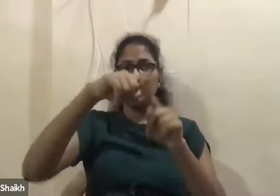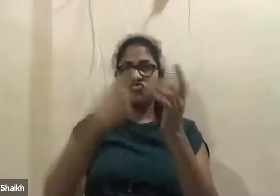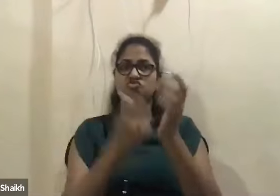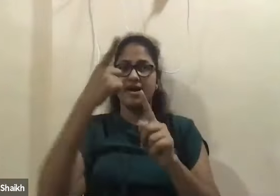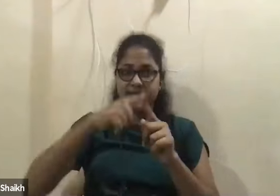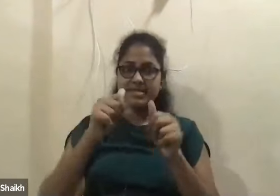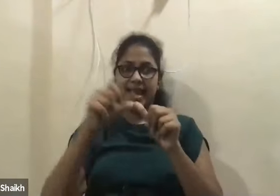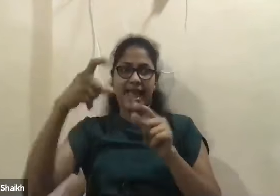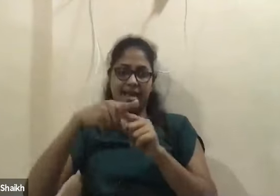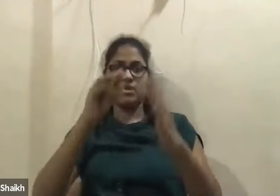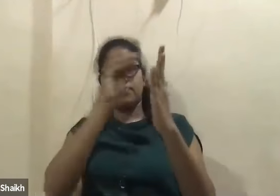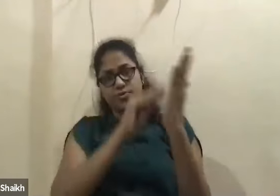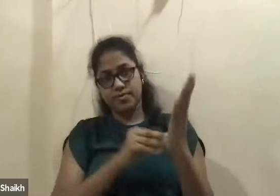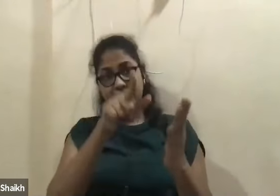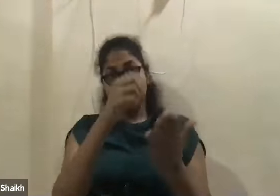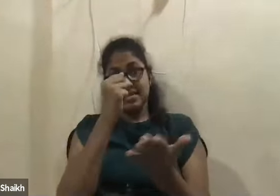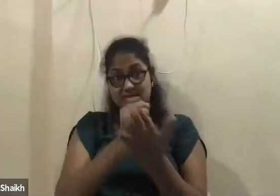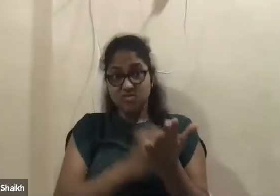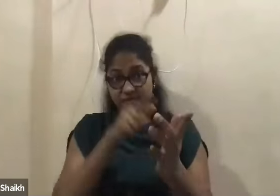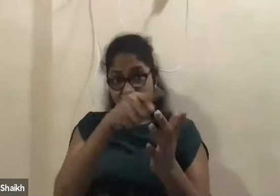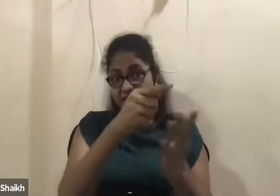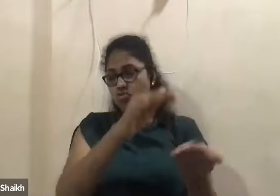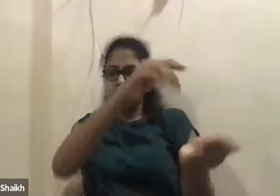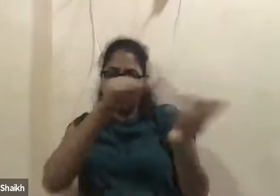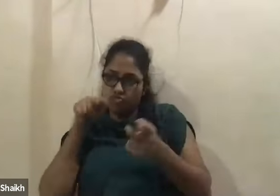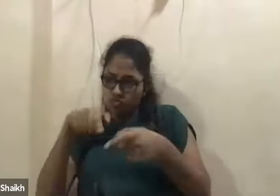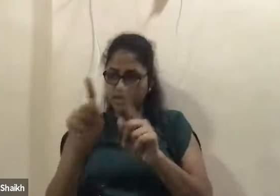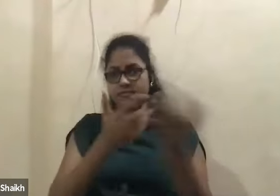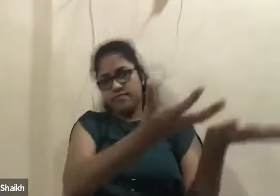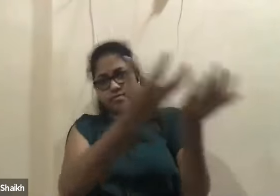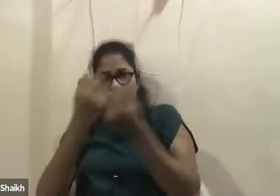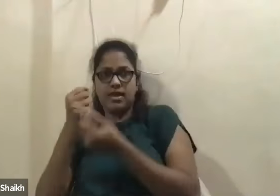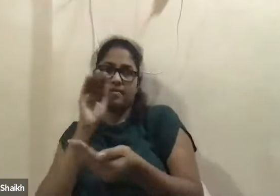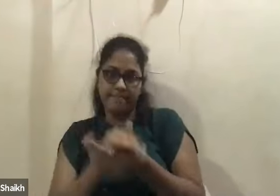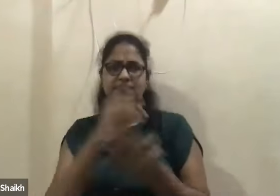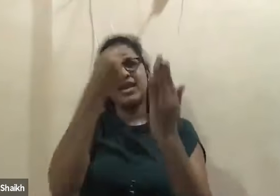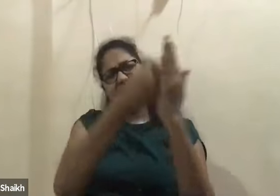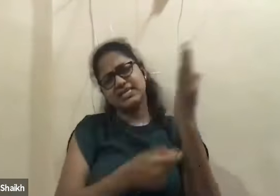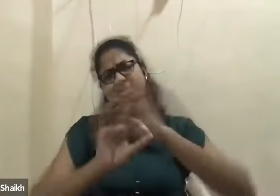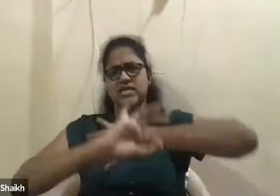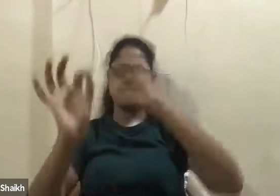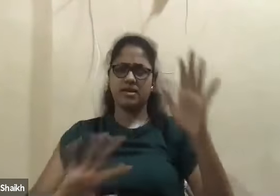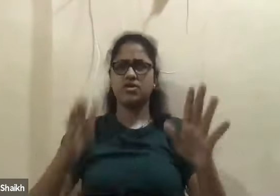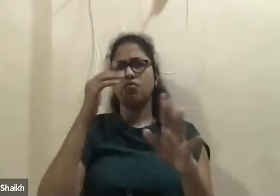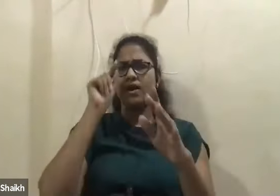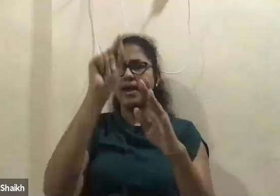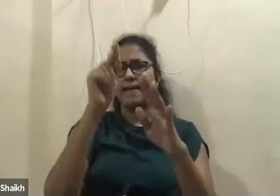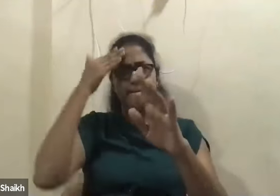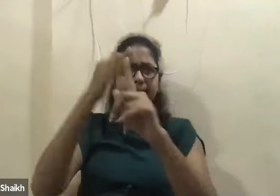and this certificate that you can procure. These are listed. So these are the obligations of the guardian. So it